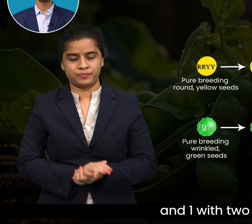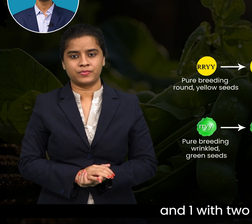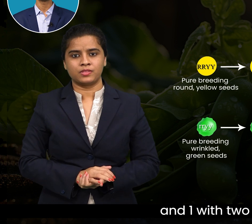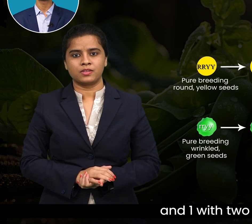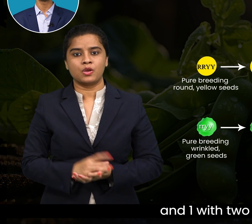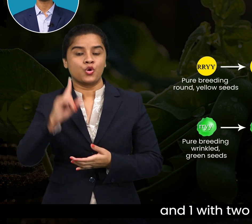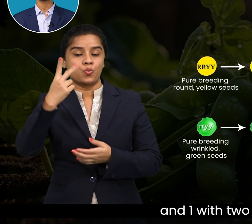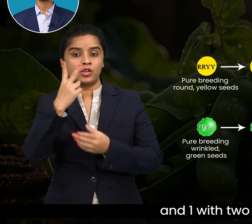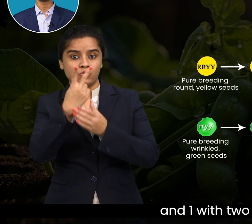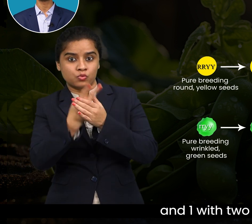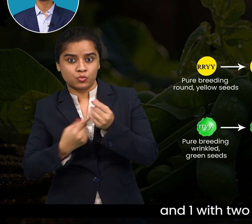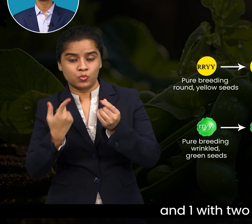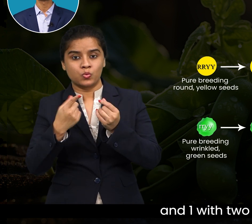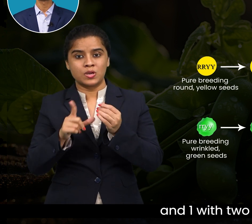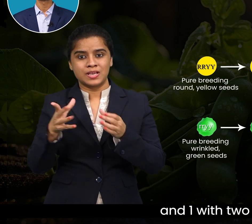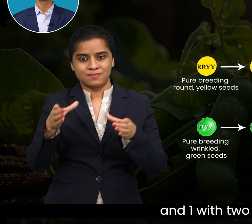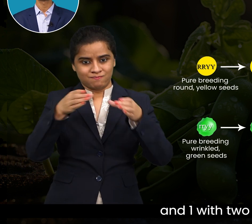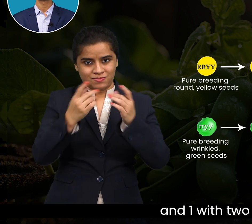and 1 with 2 recessive traits.